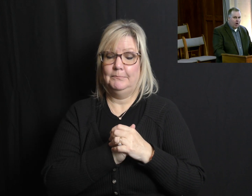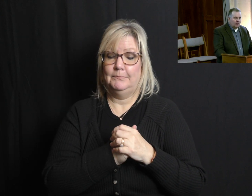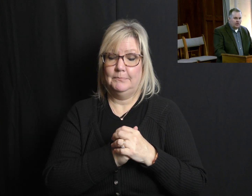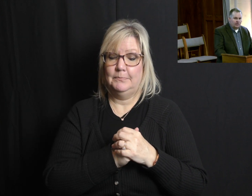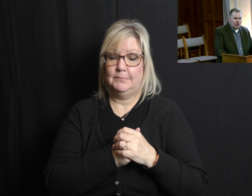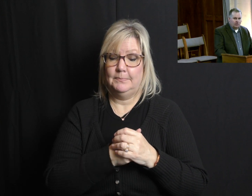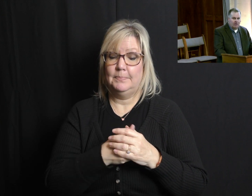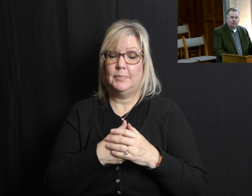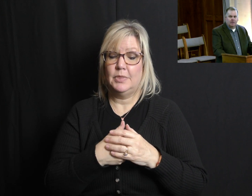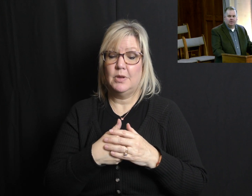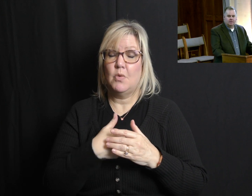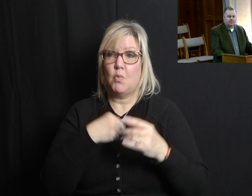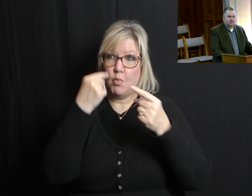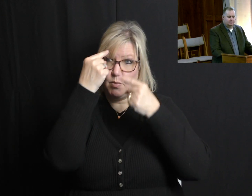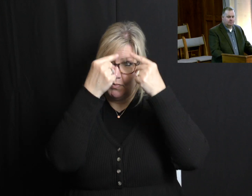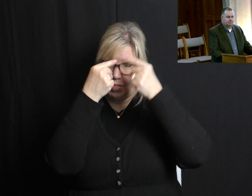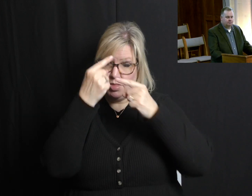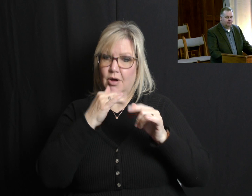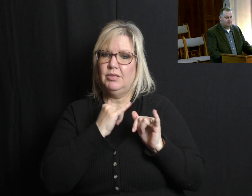We've thought these thoughts, haven't we?